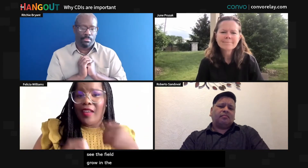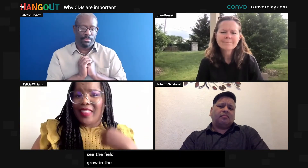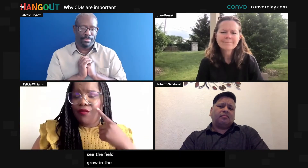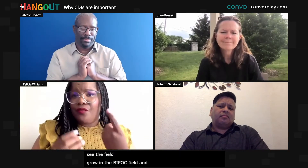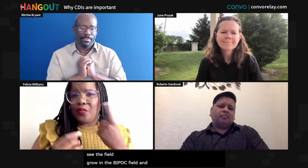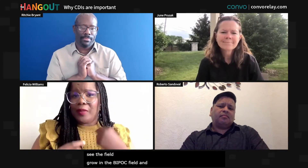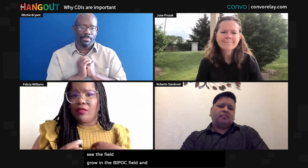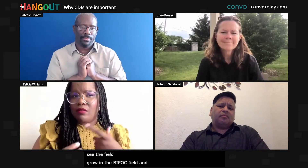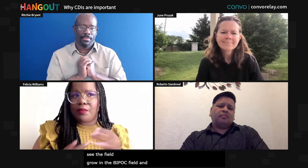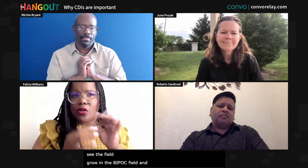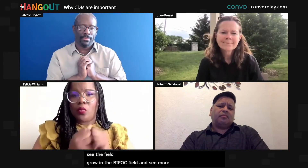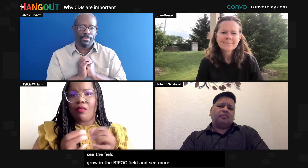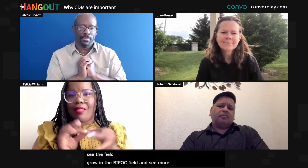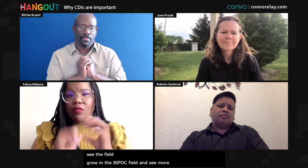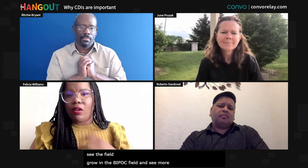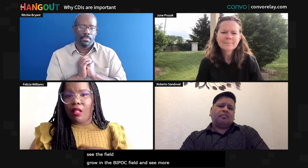Rich.